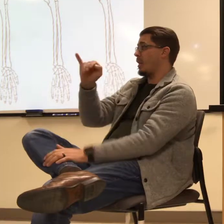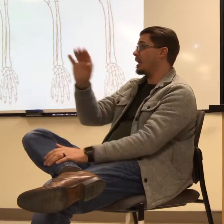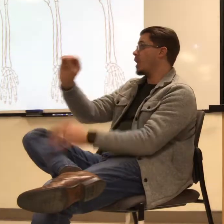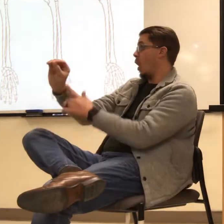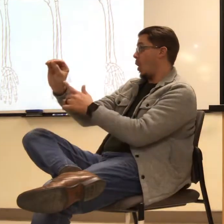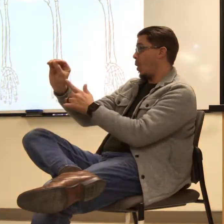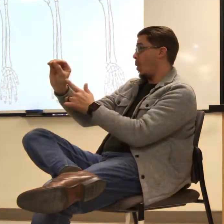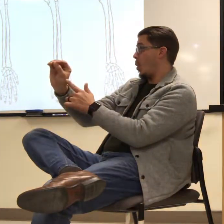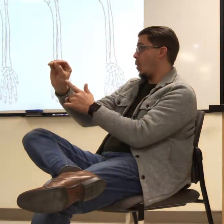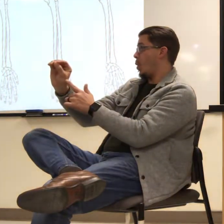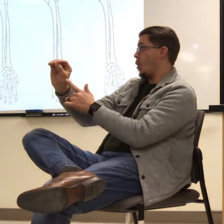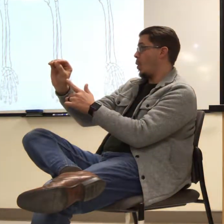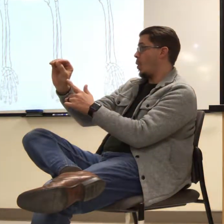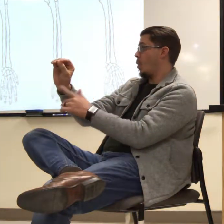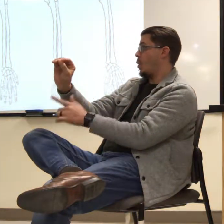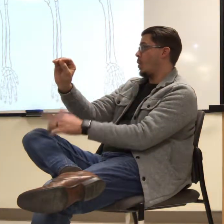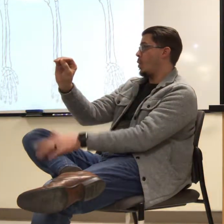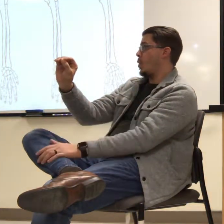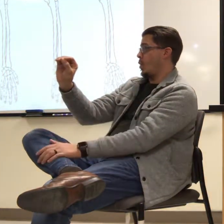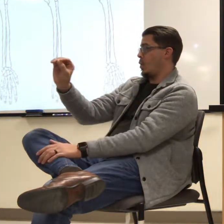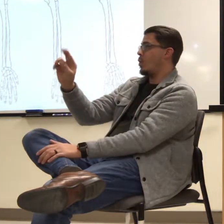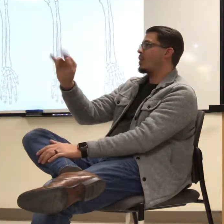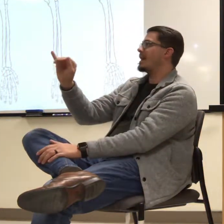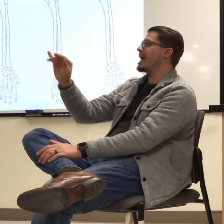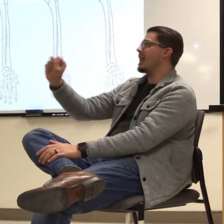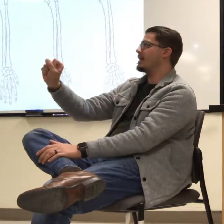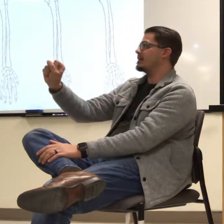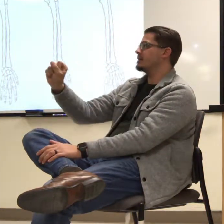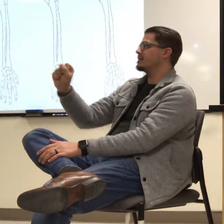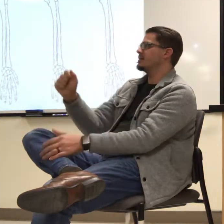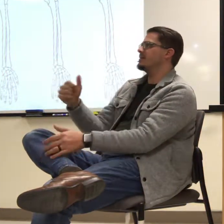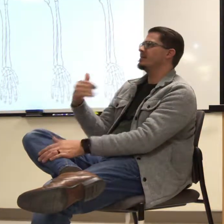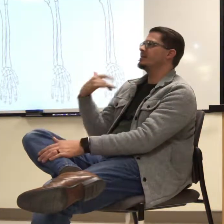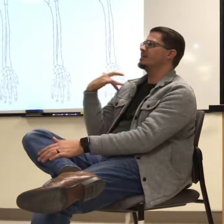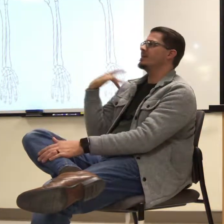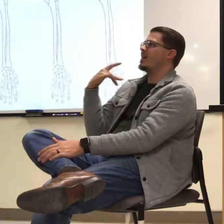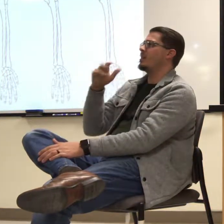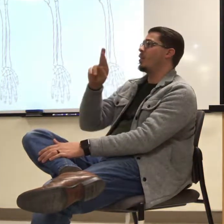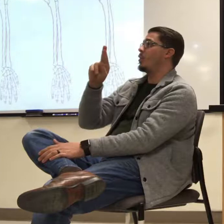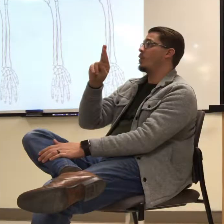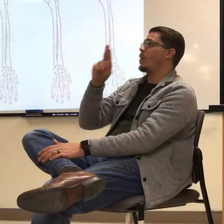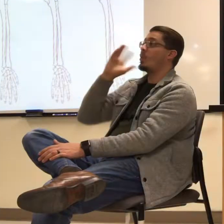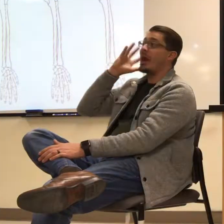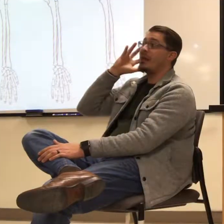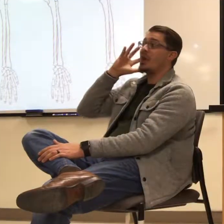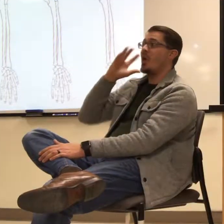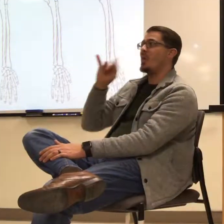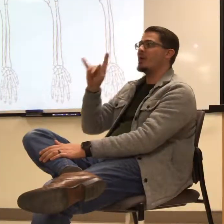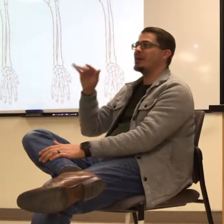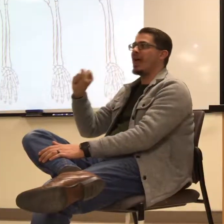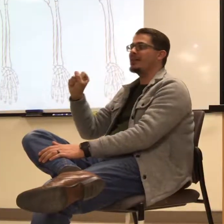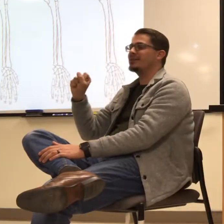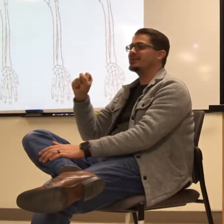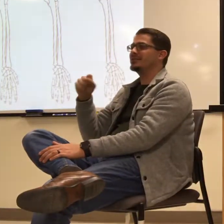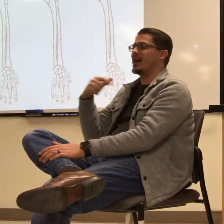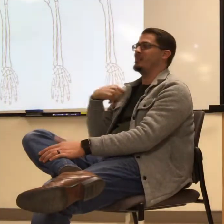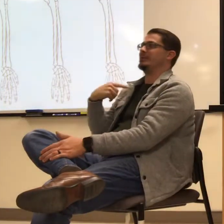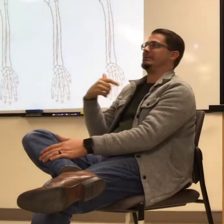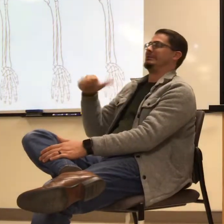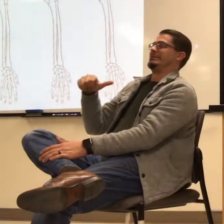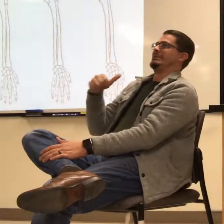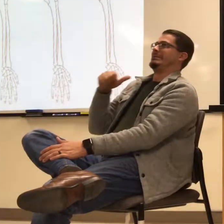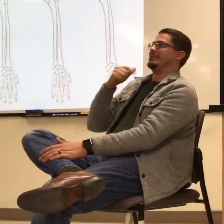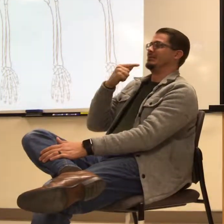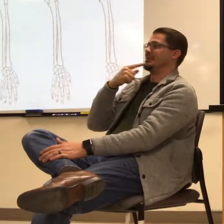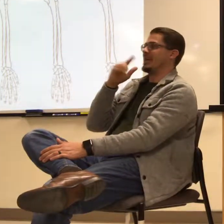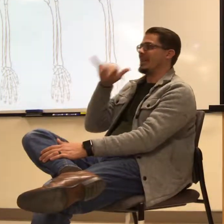I've seen all variations of that. The most common one is radiobrachialis, and I almost regret saying it because I put it